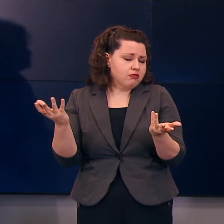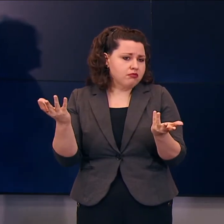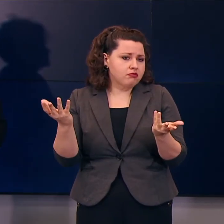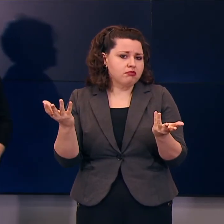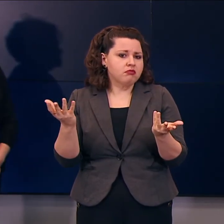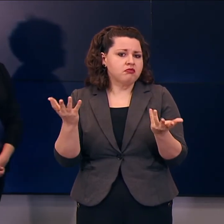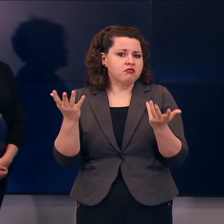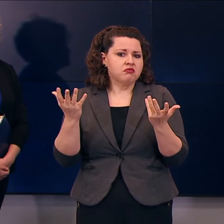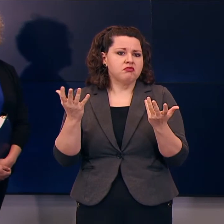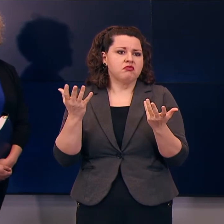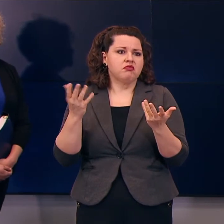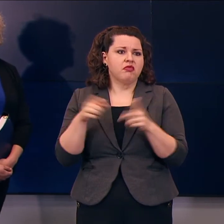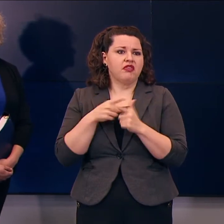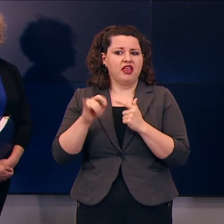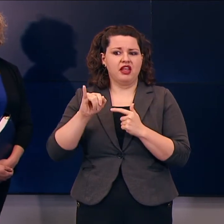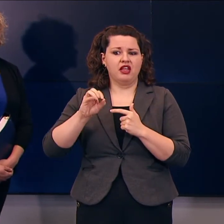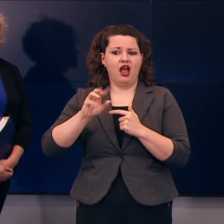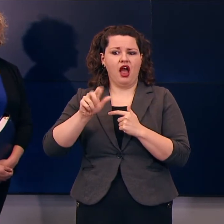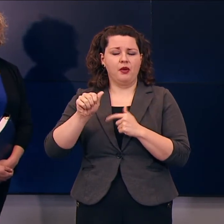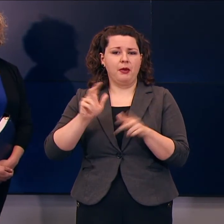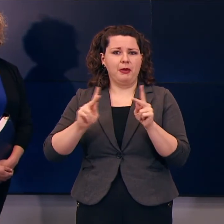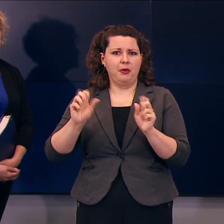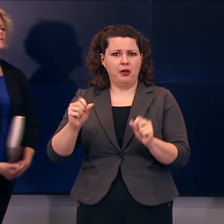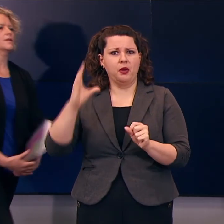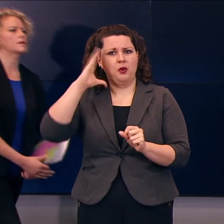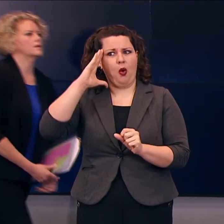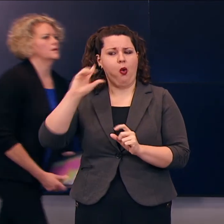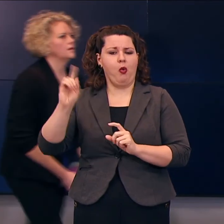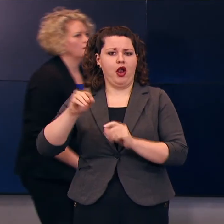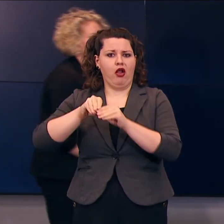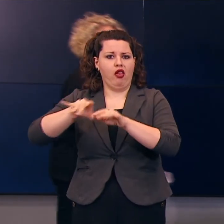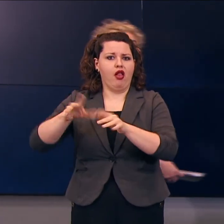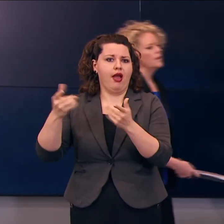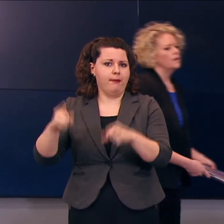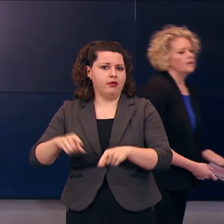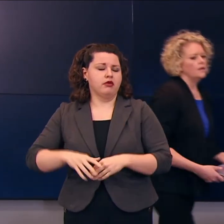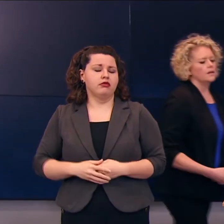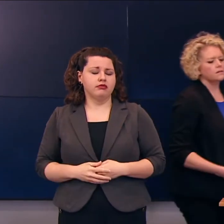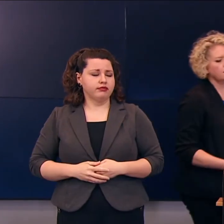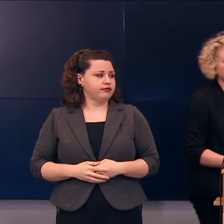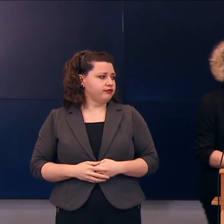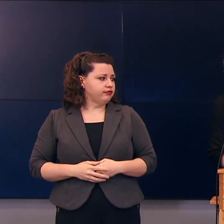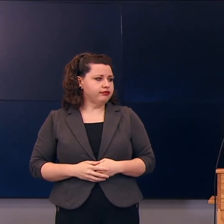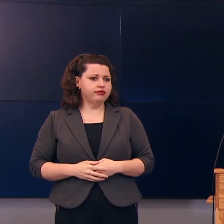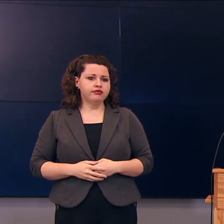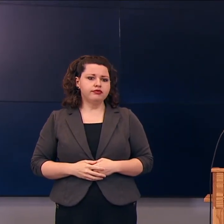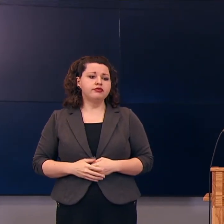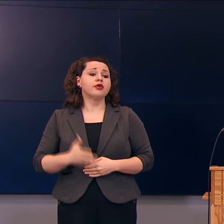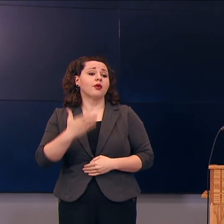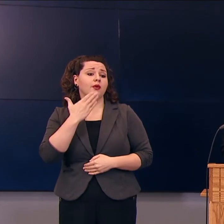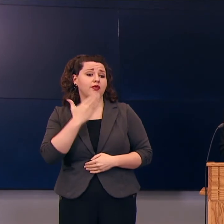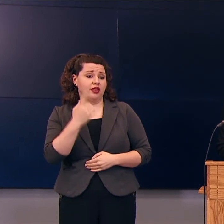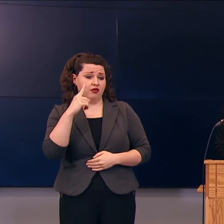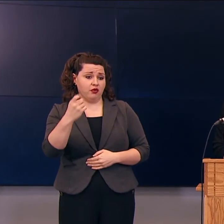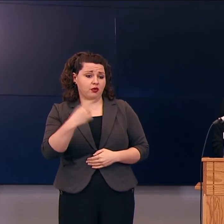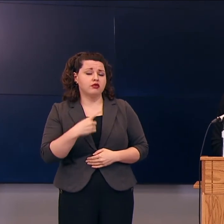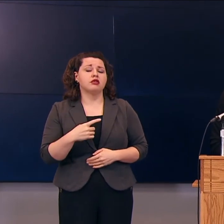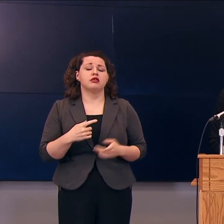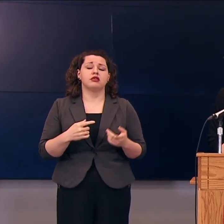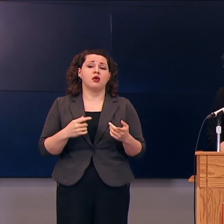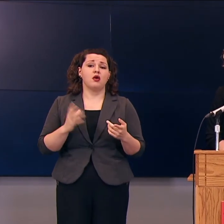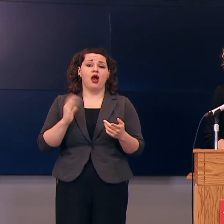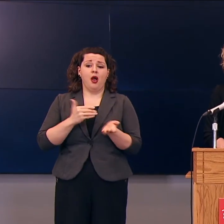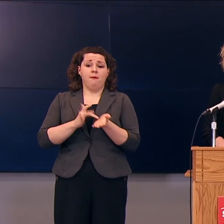Iowans can know where these outbreaks are happening. It will be public, right? Thank you for that question. I mean, so